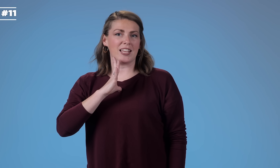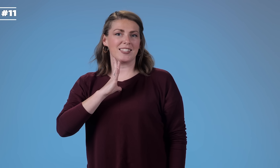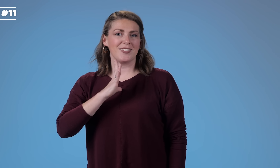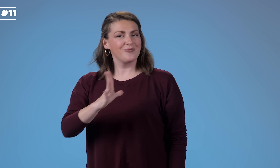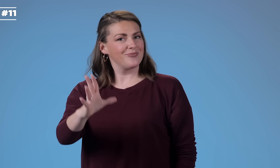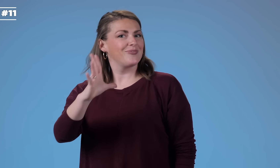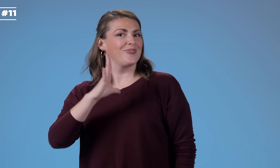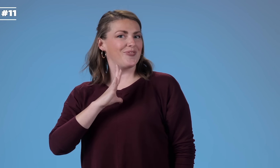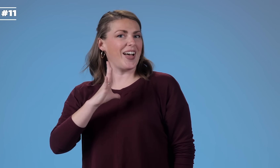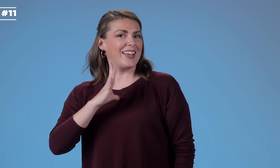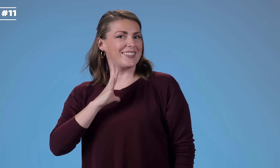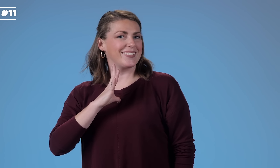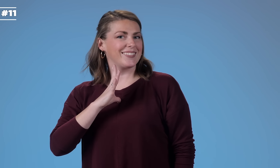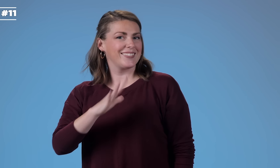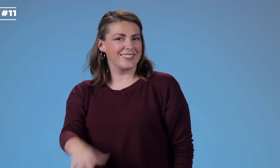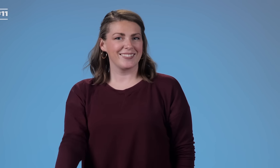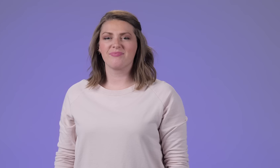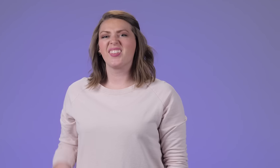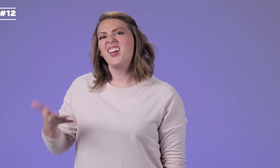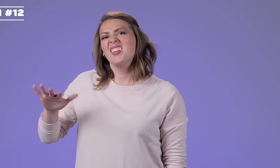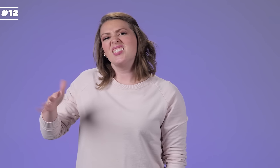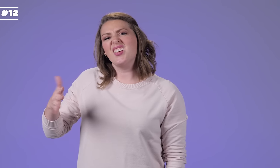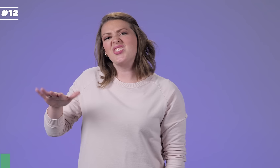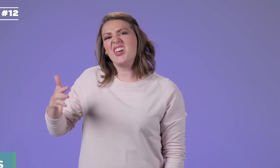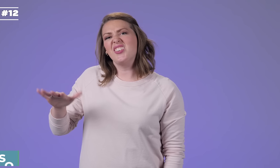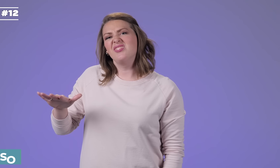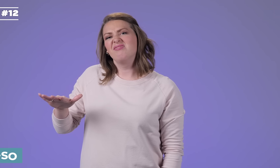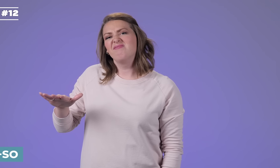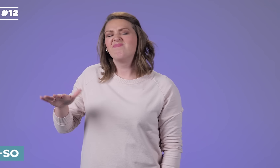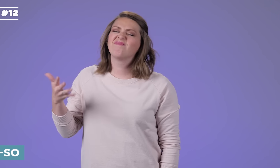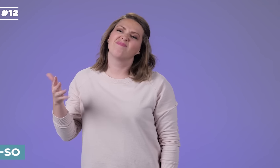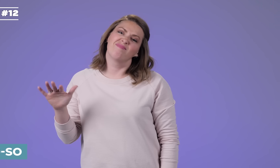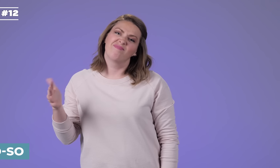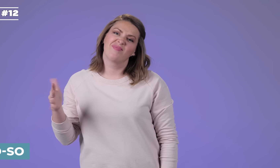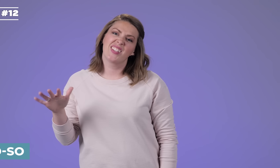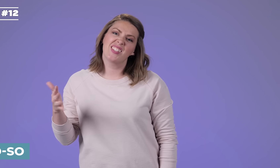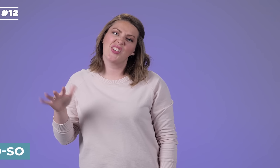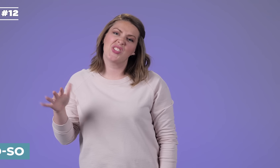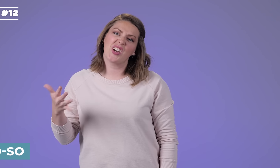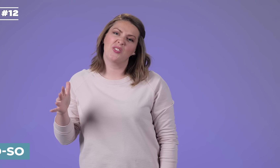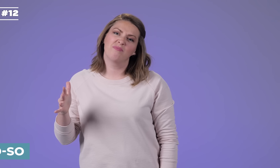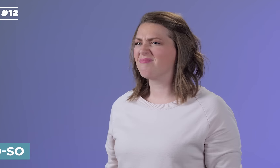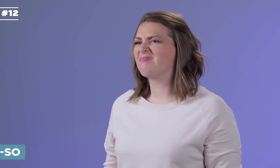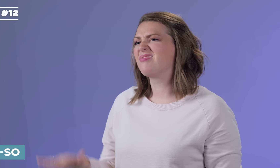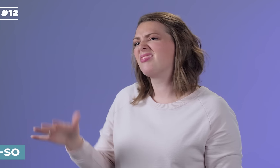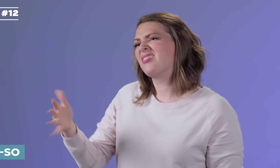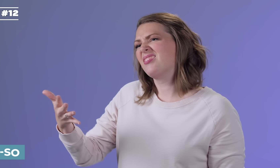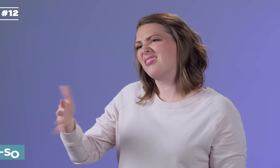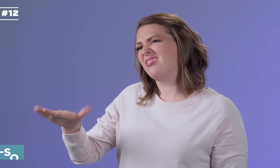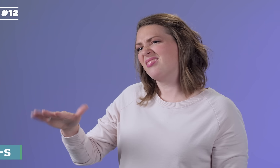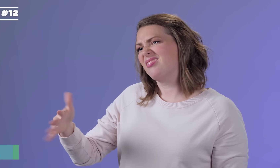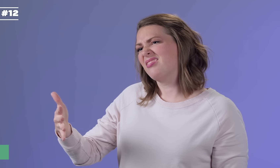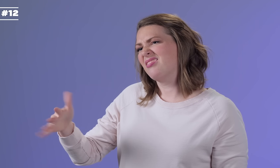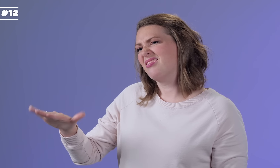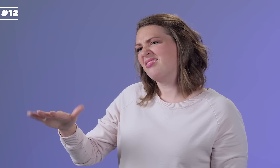chest. Fine. So-so. So-so. Your hand is flipping back and